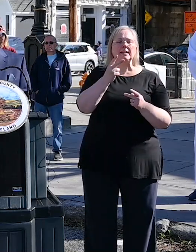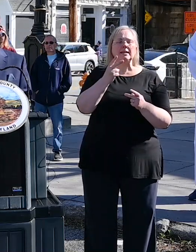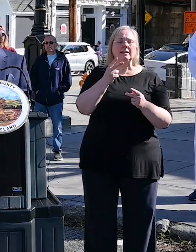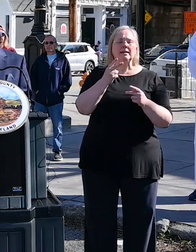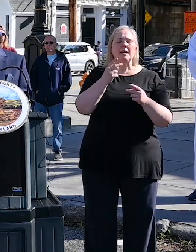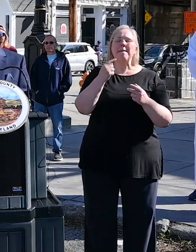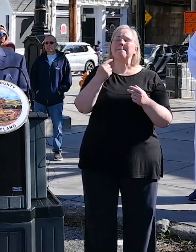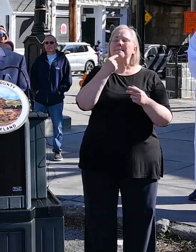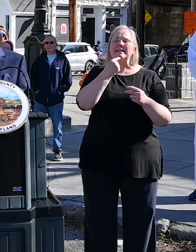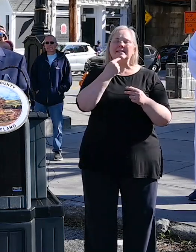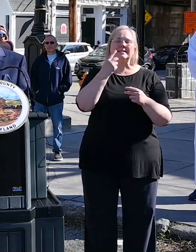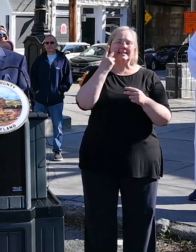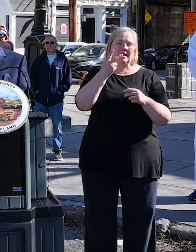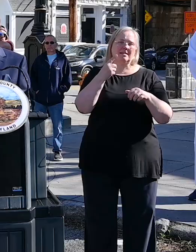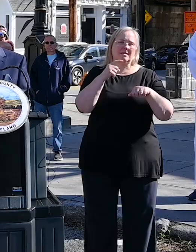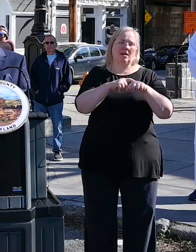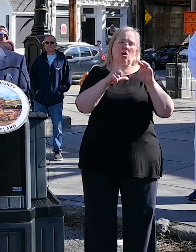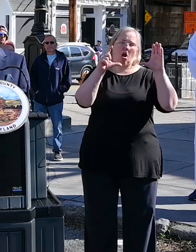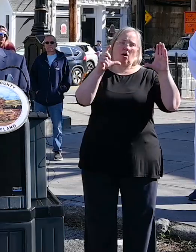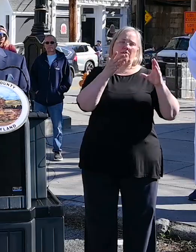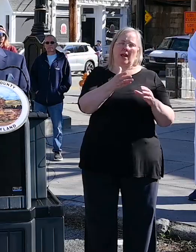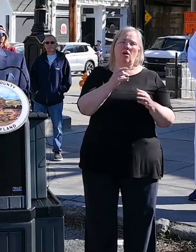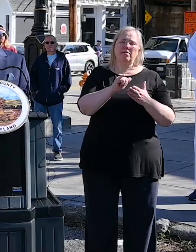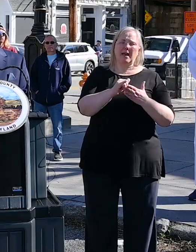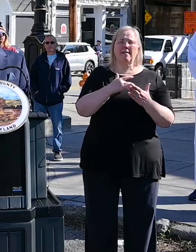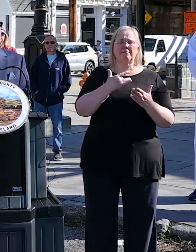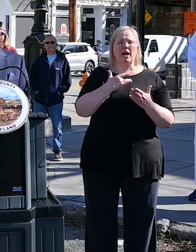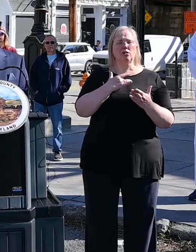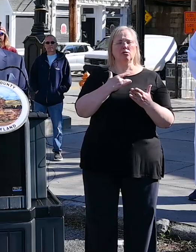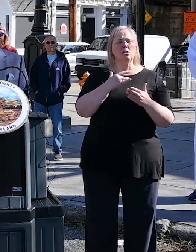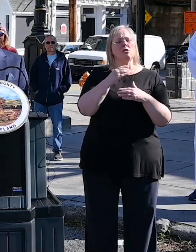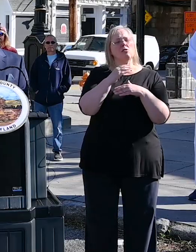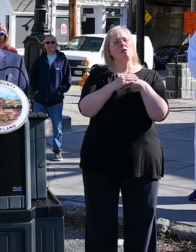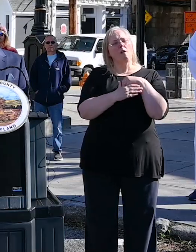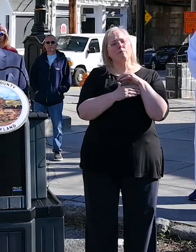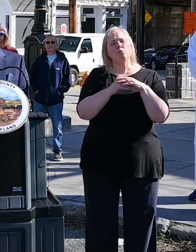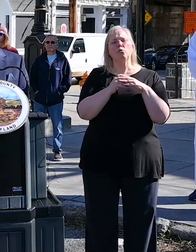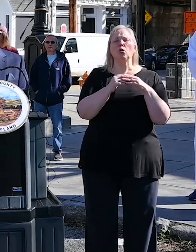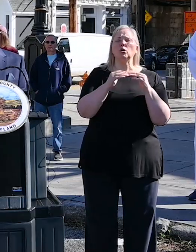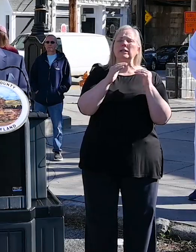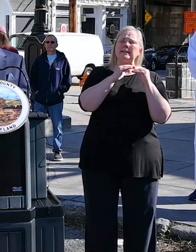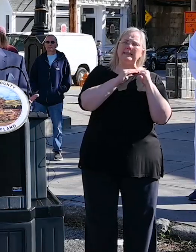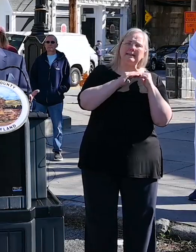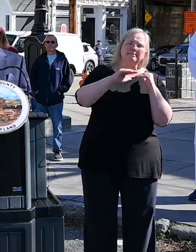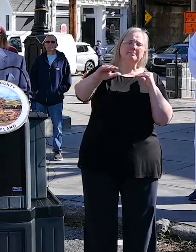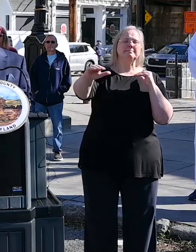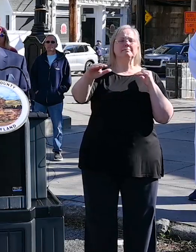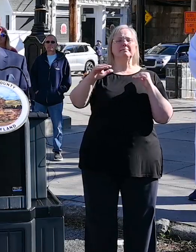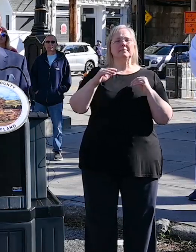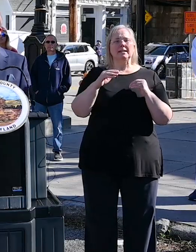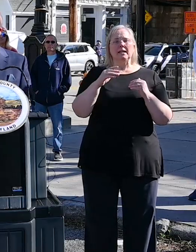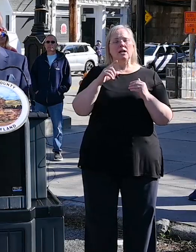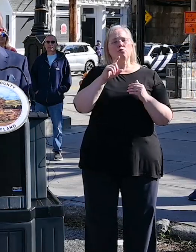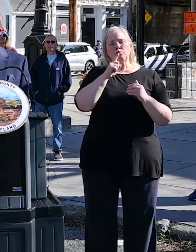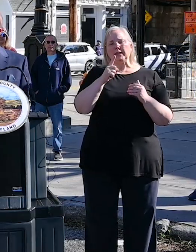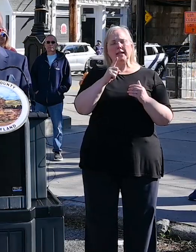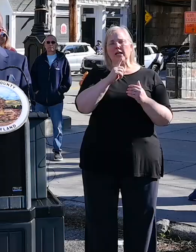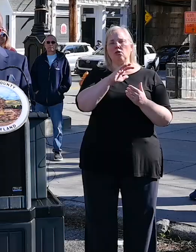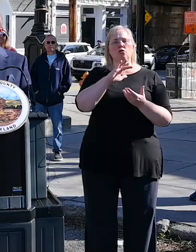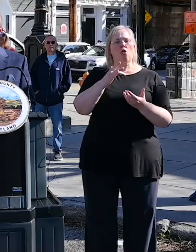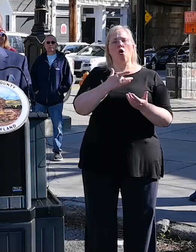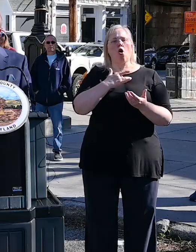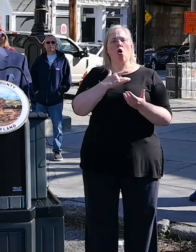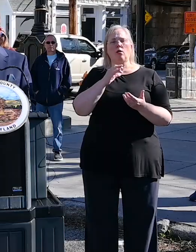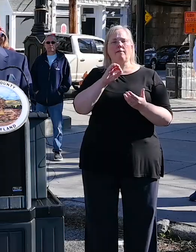was a source of comfort, of course, a sense of stability, and really the heart of Ellicott